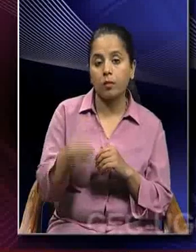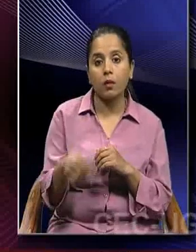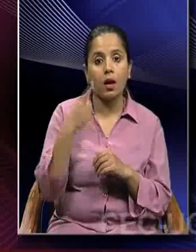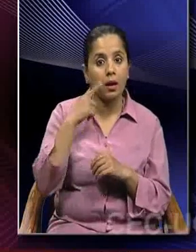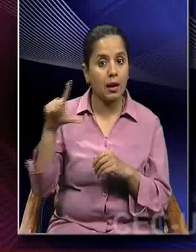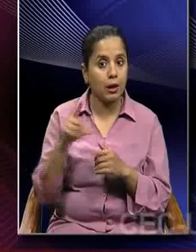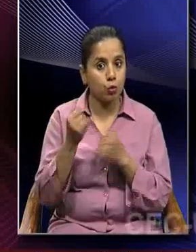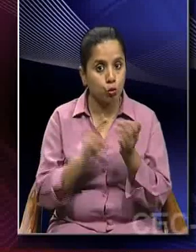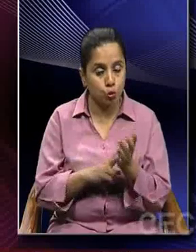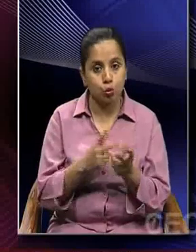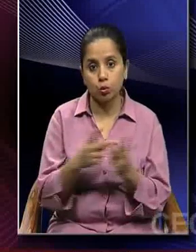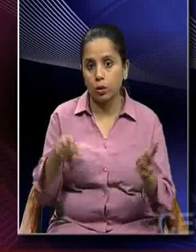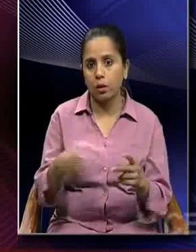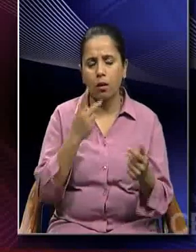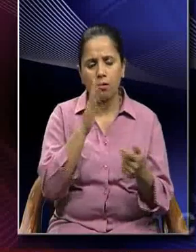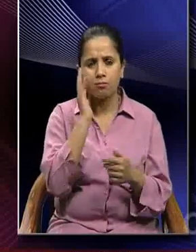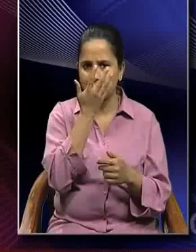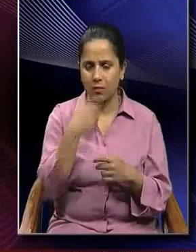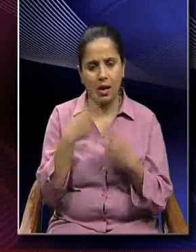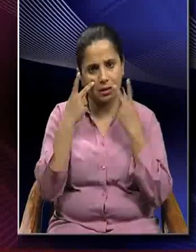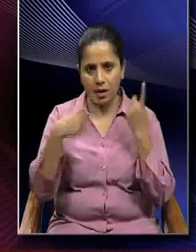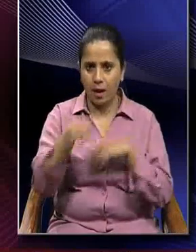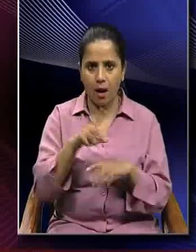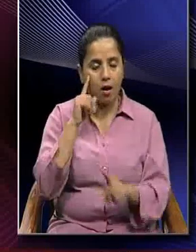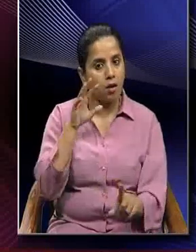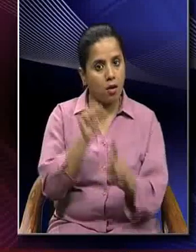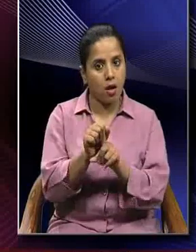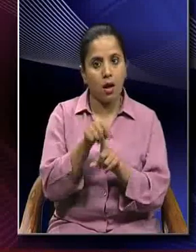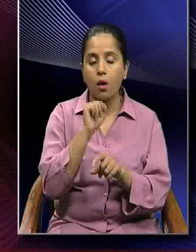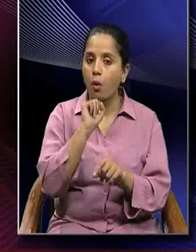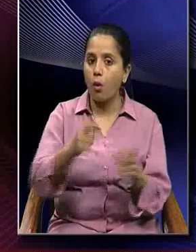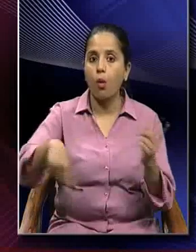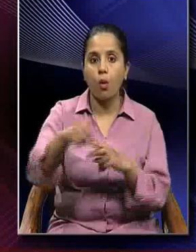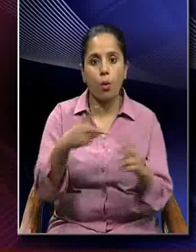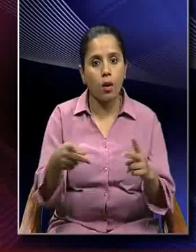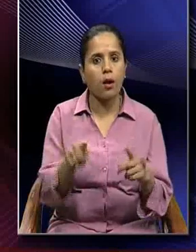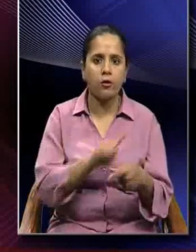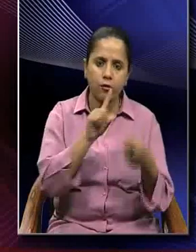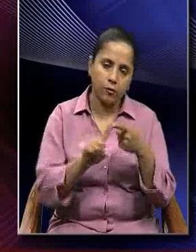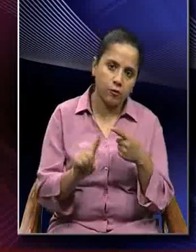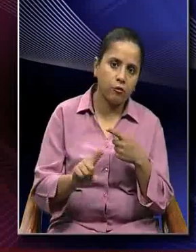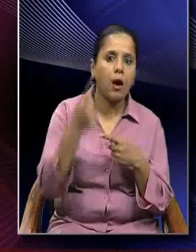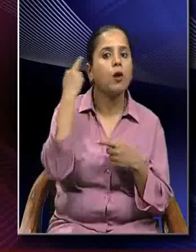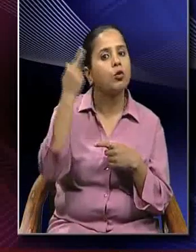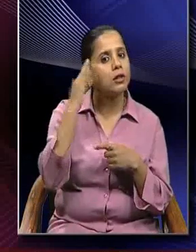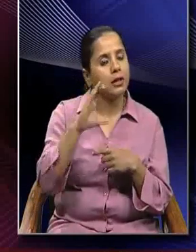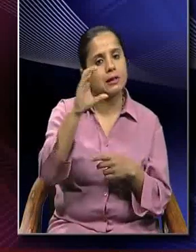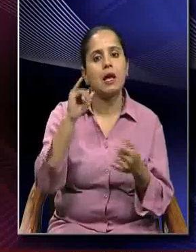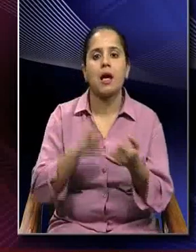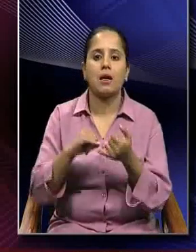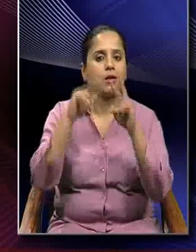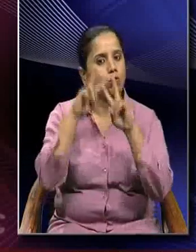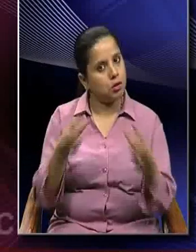exposing hypocrisy, as we have seen, and identifying the hidden truth is one of the primary goals of CSS